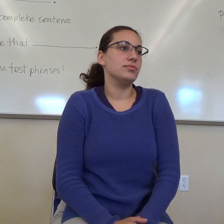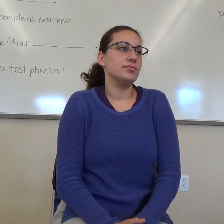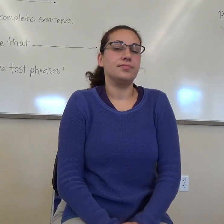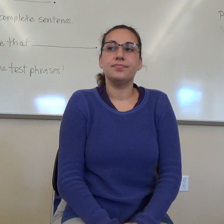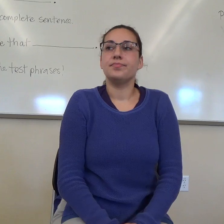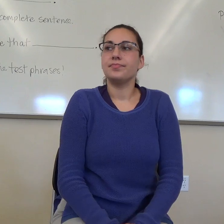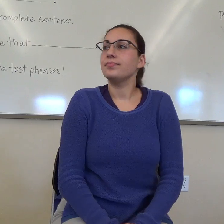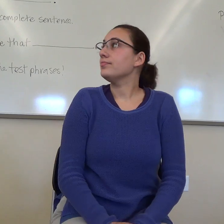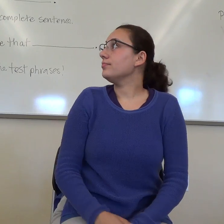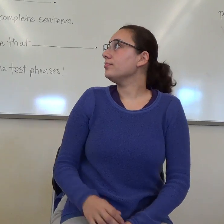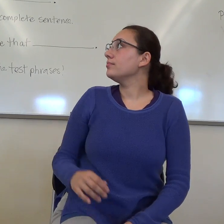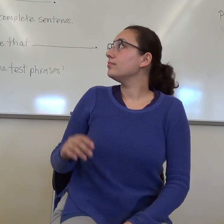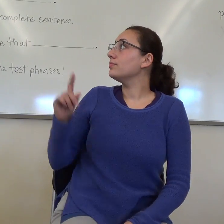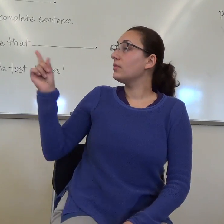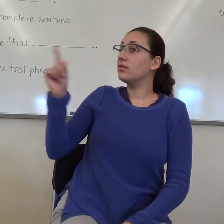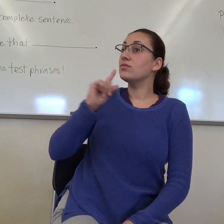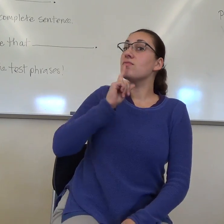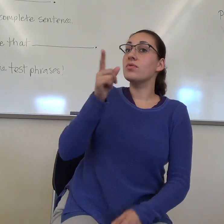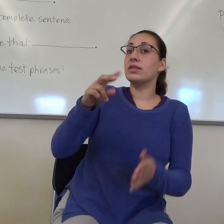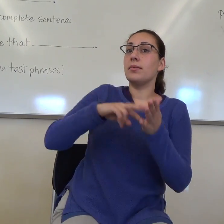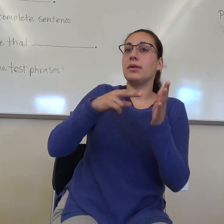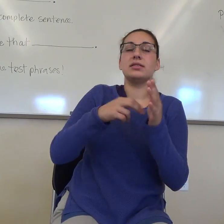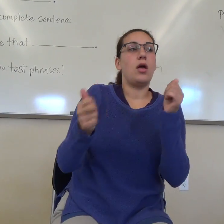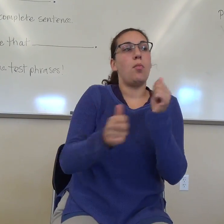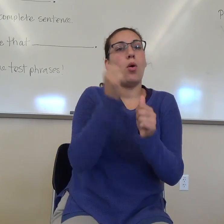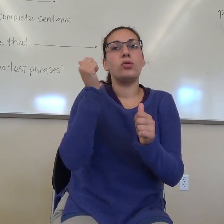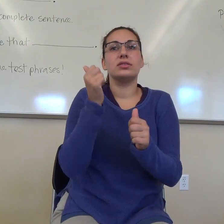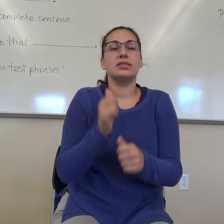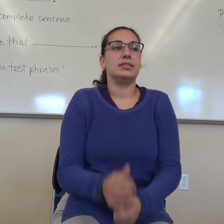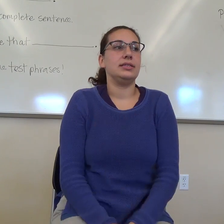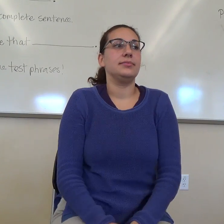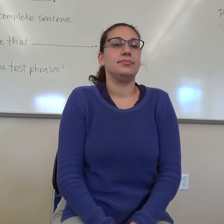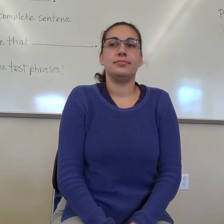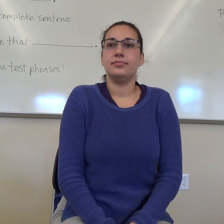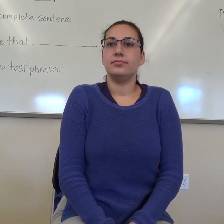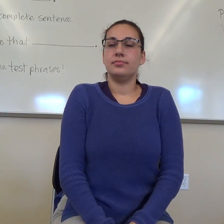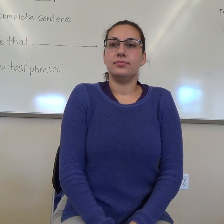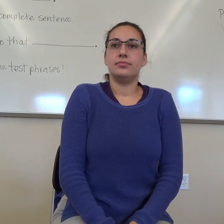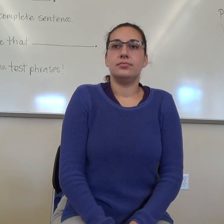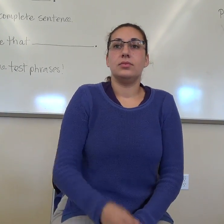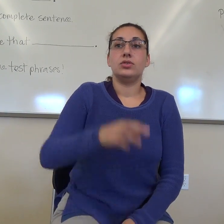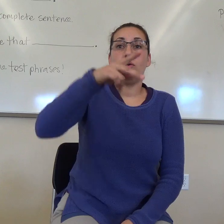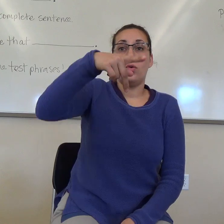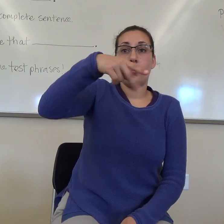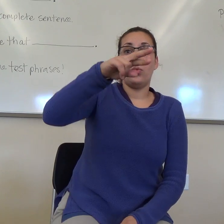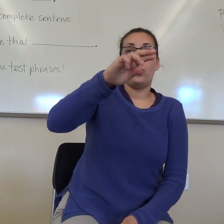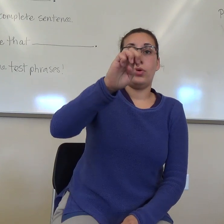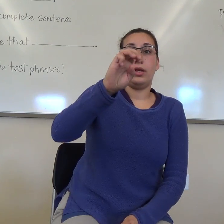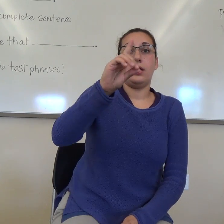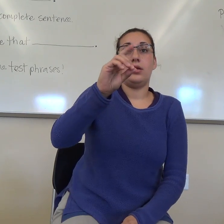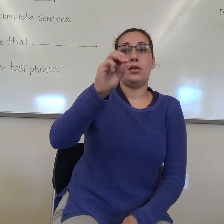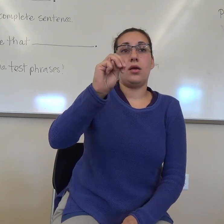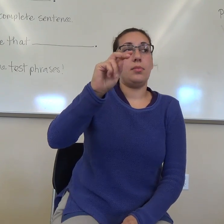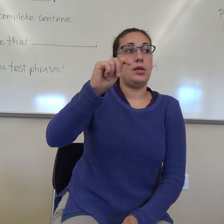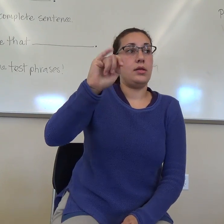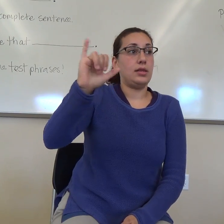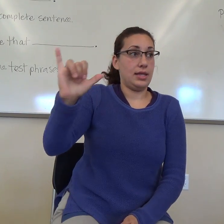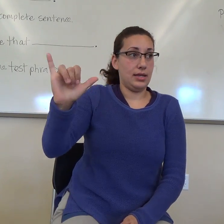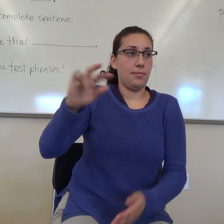This really just means mostly, mainly. Predominantly means mainly, okay?